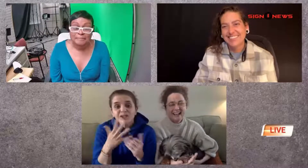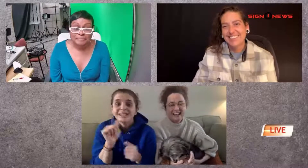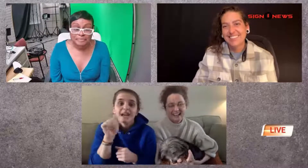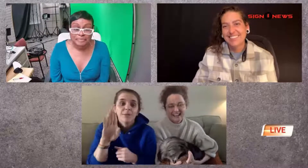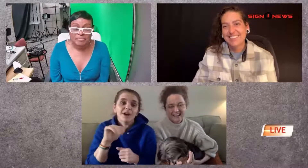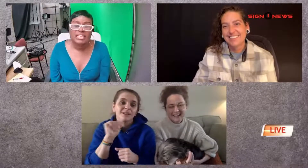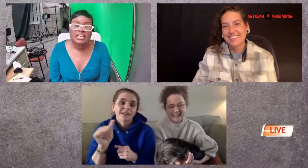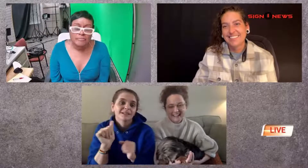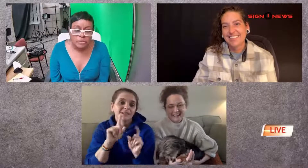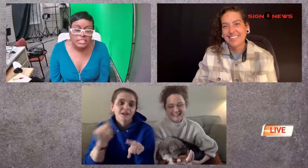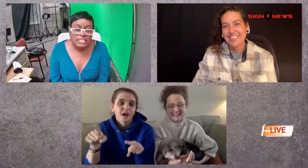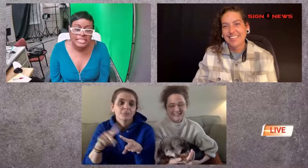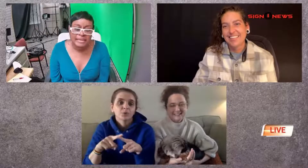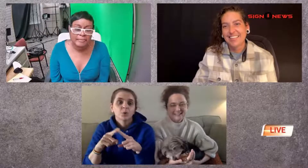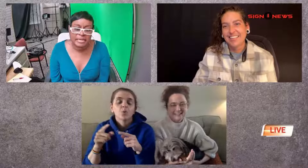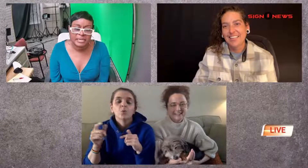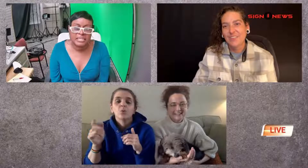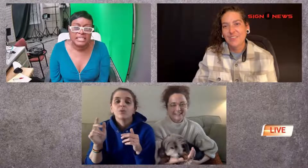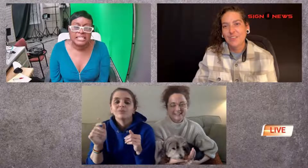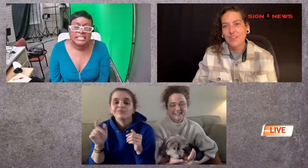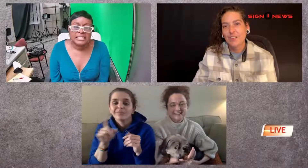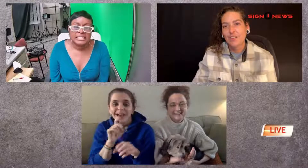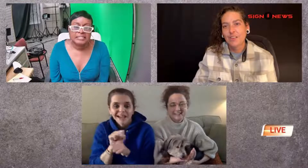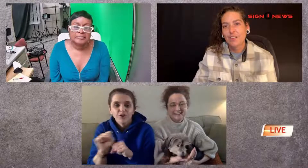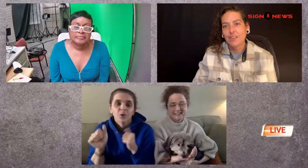Yeah. Unfortunately, Annabelle,